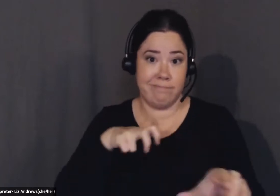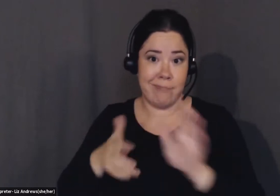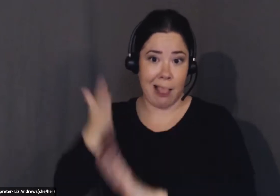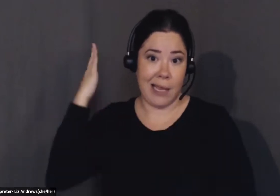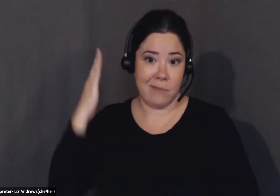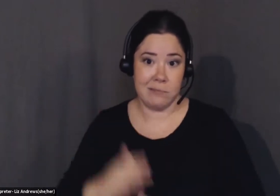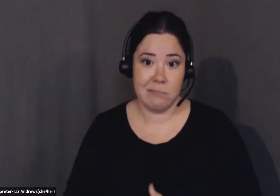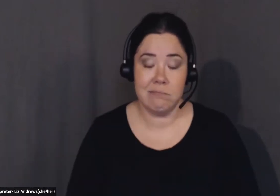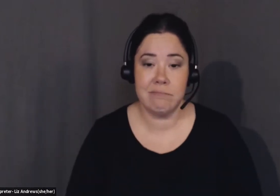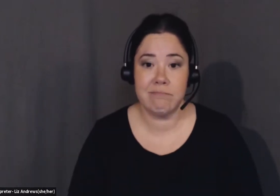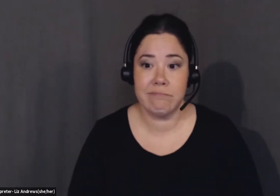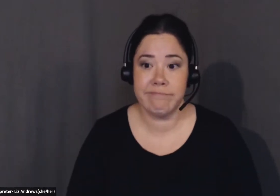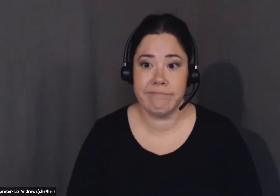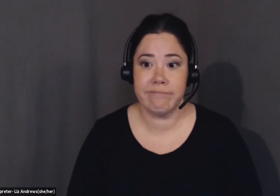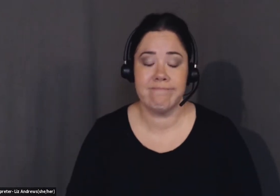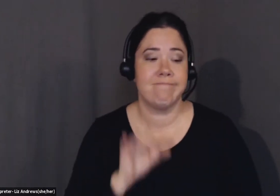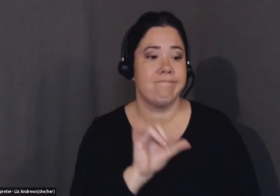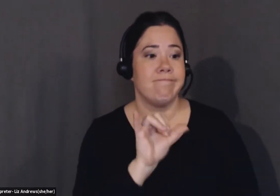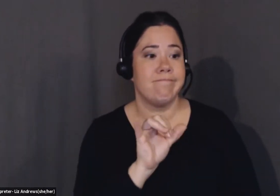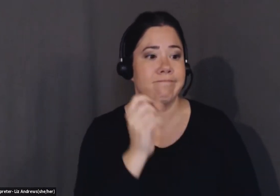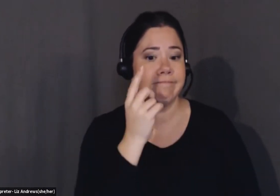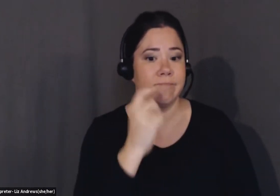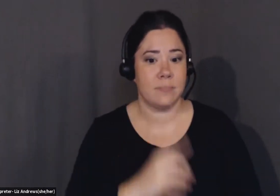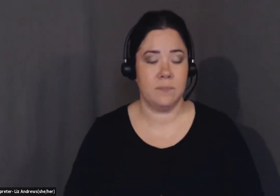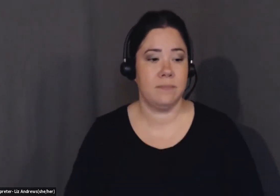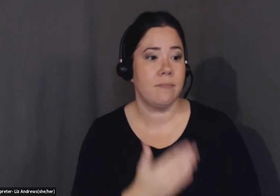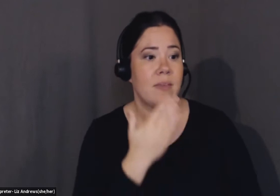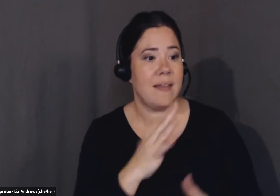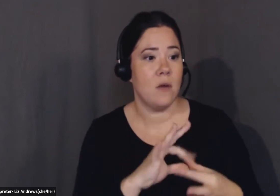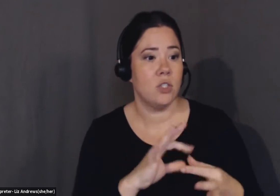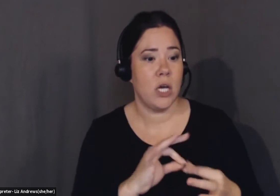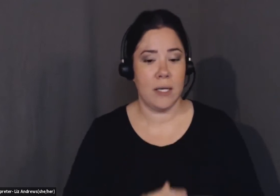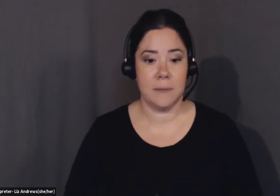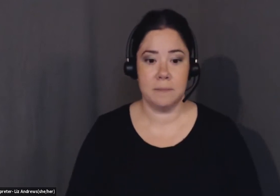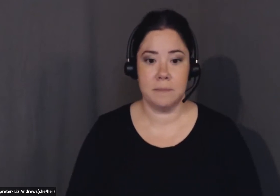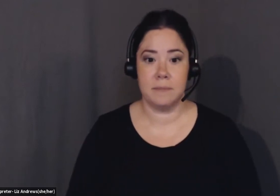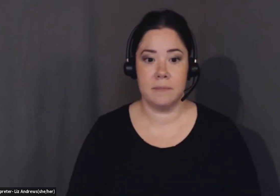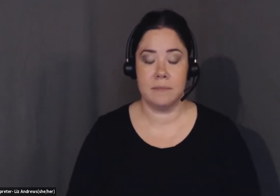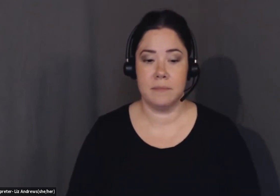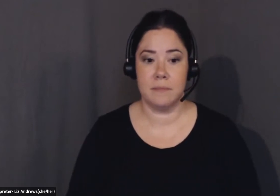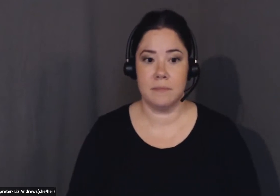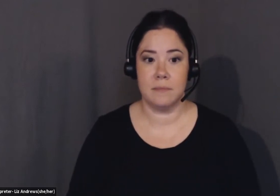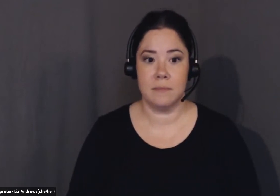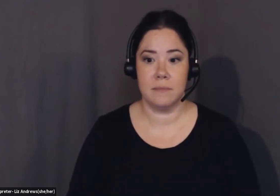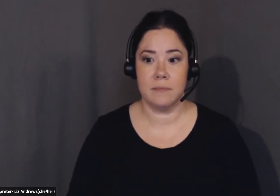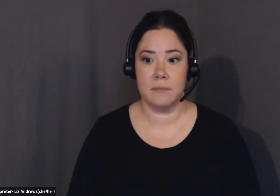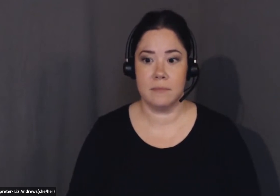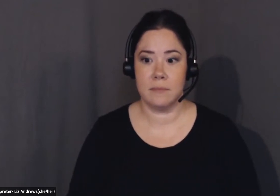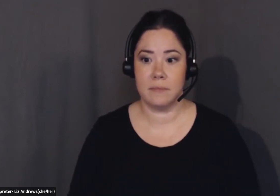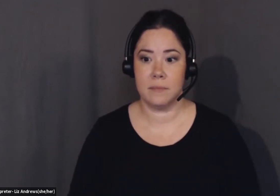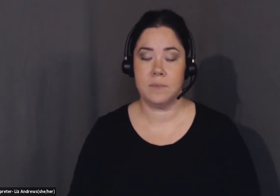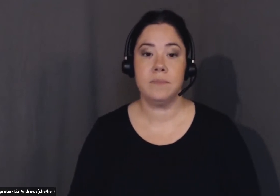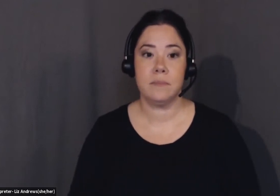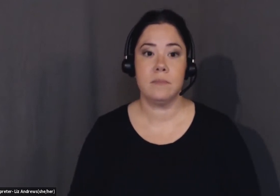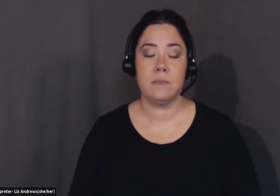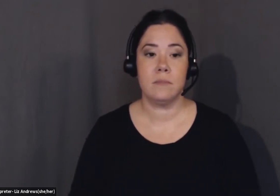Wow. Okay. Thank you for sharing. So then- many factors, yeah.